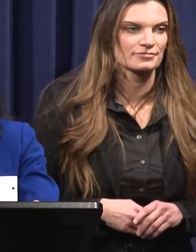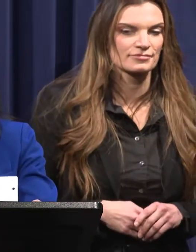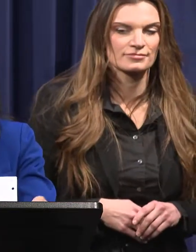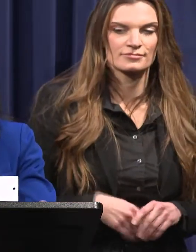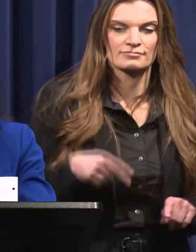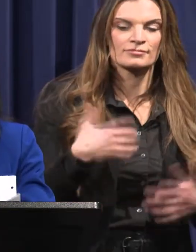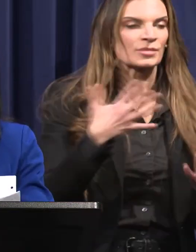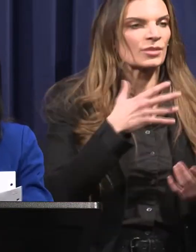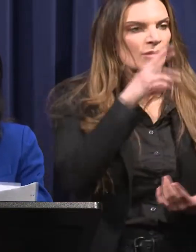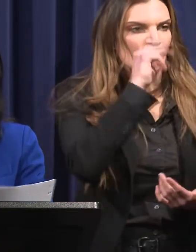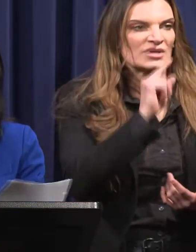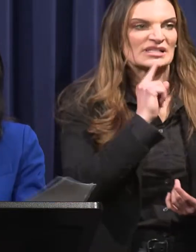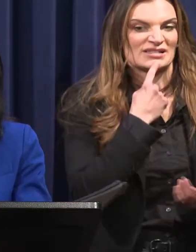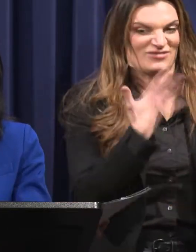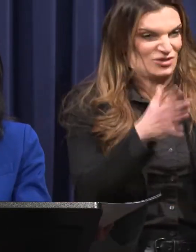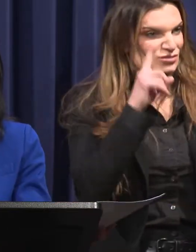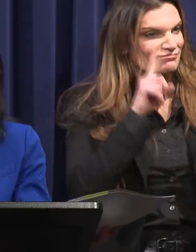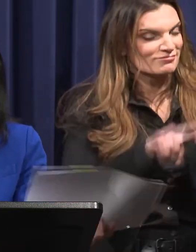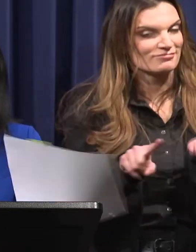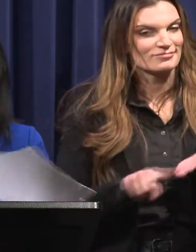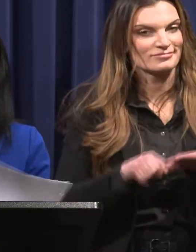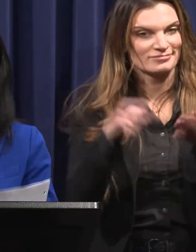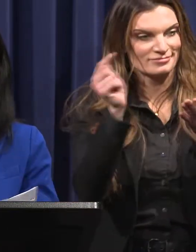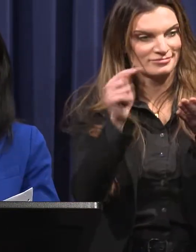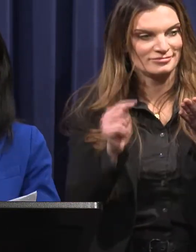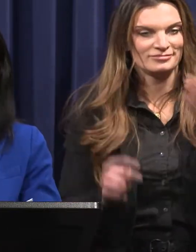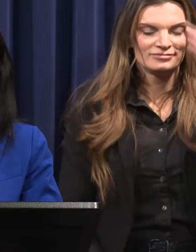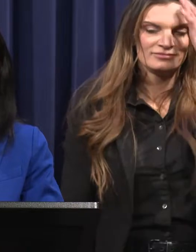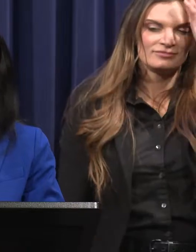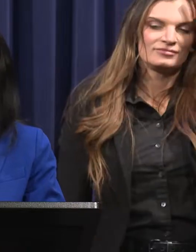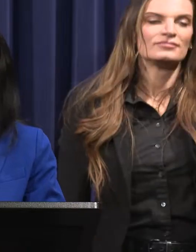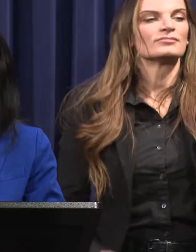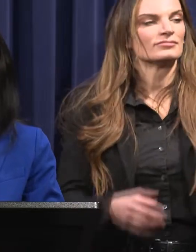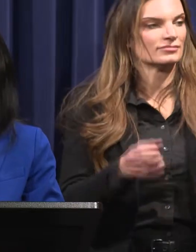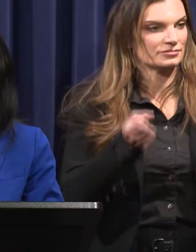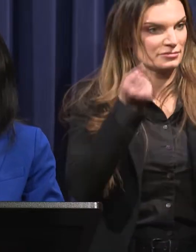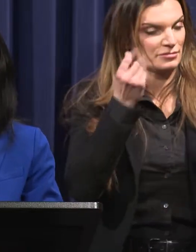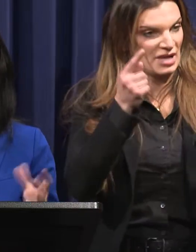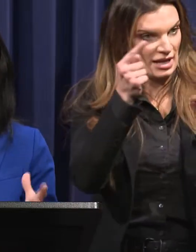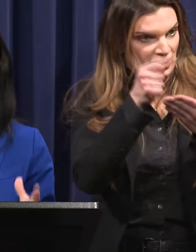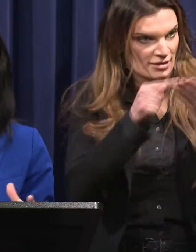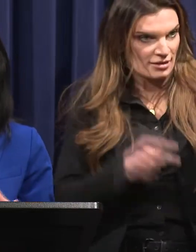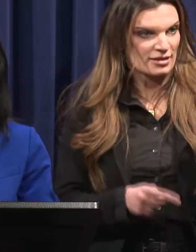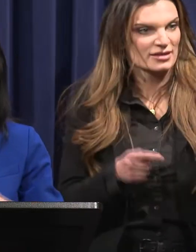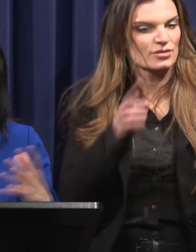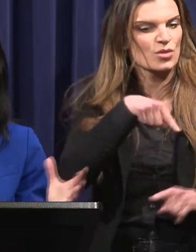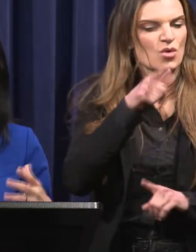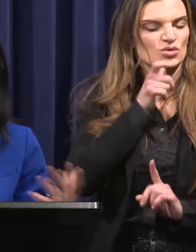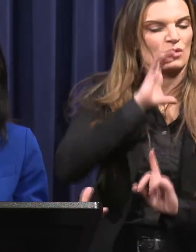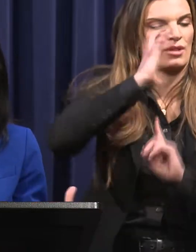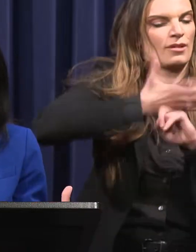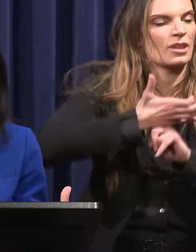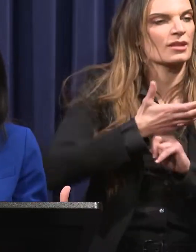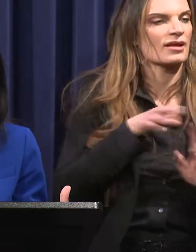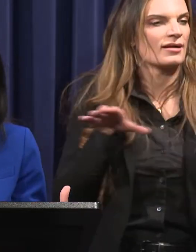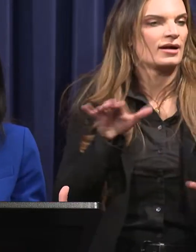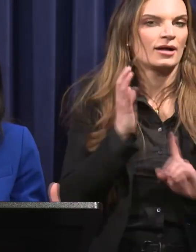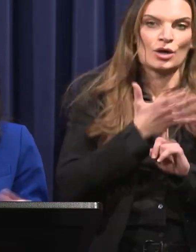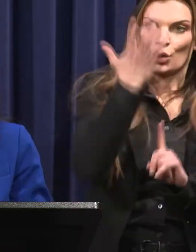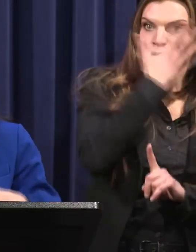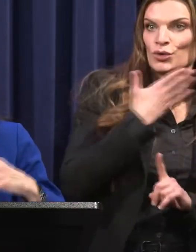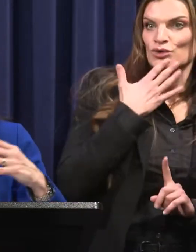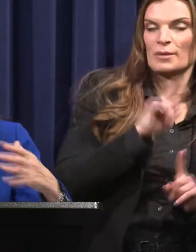these investigations have shown, there are just so many bad actors in so many different